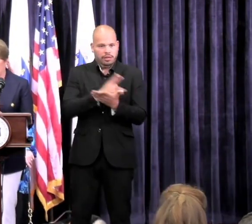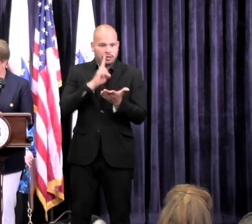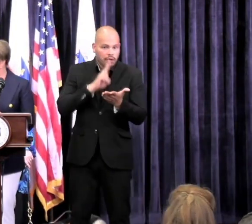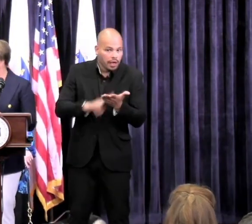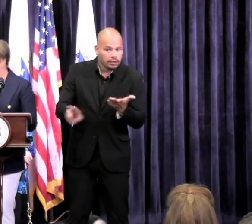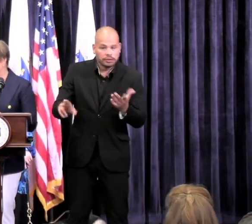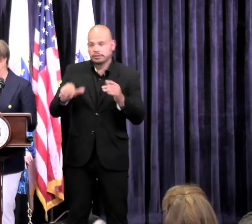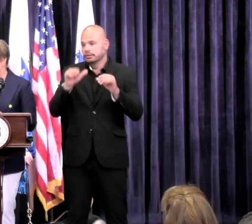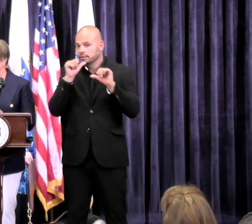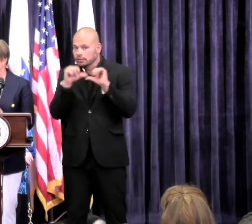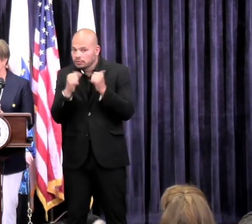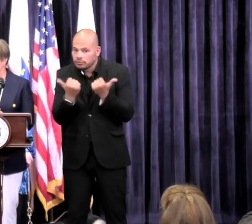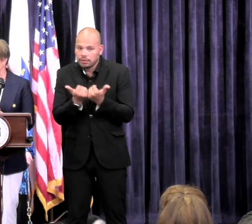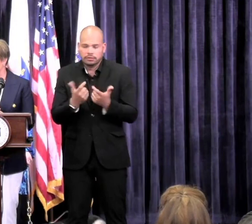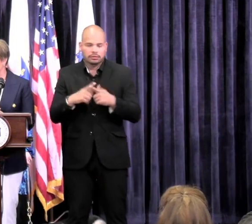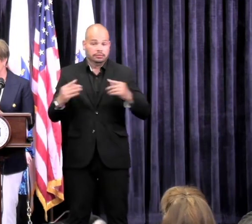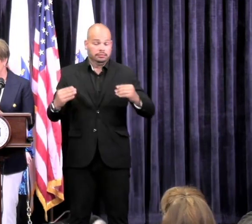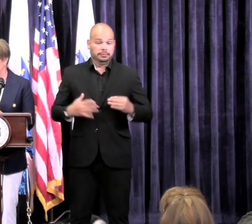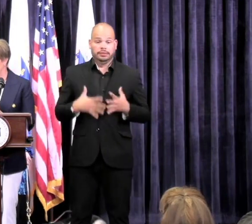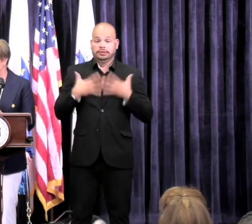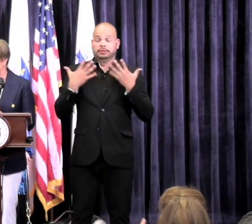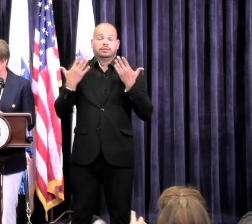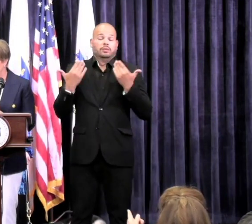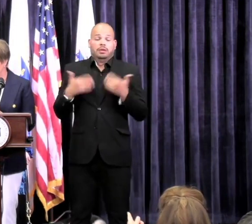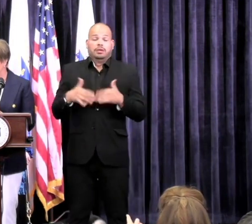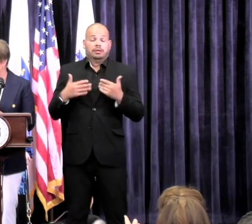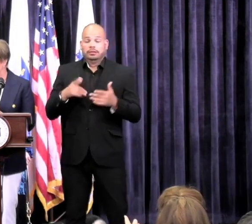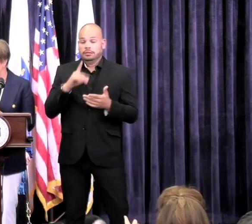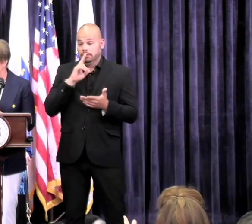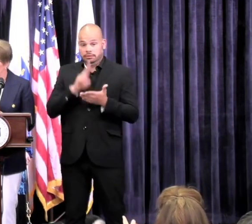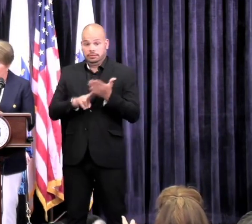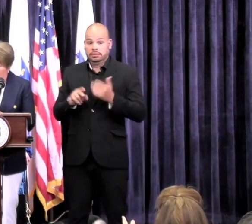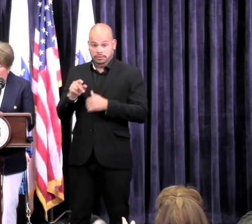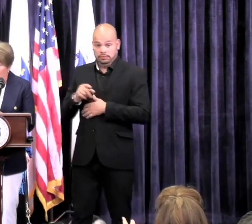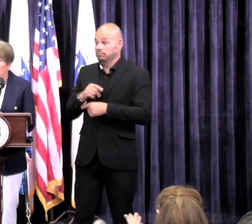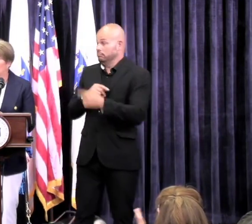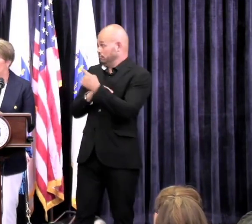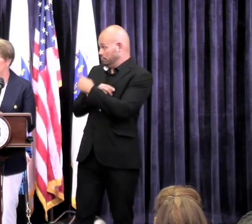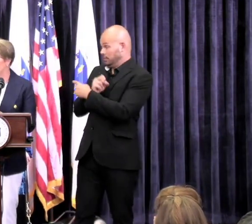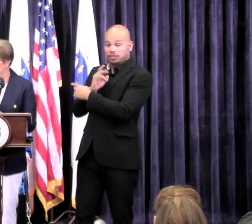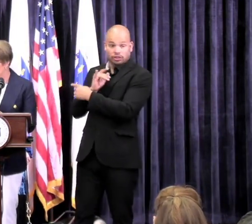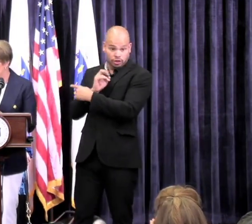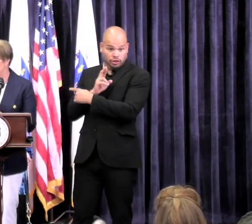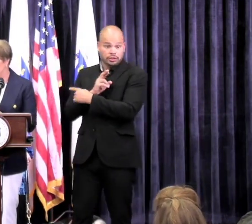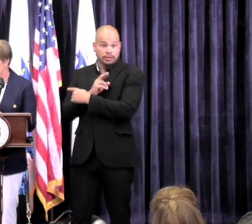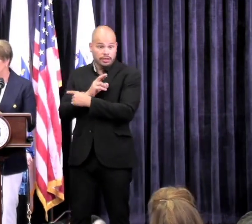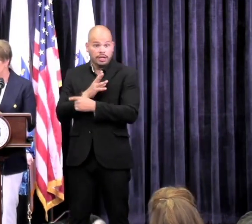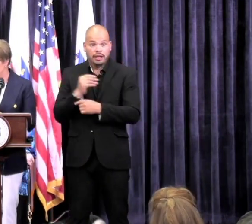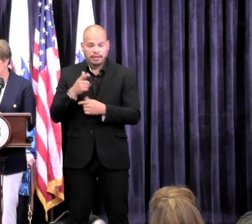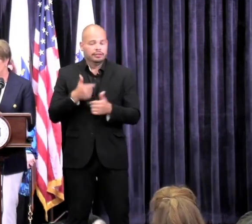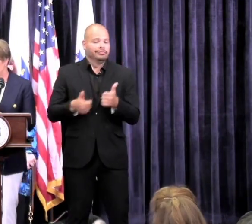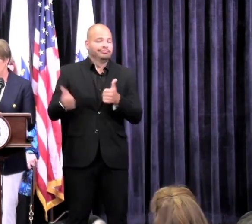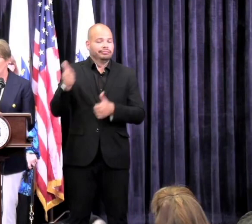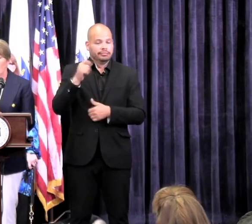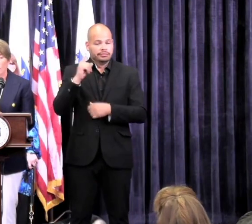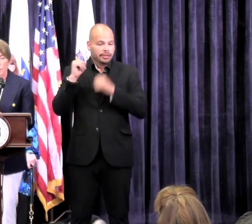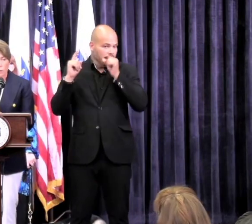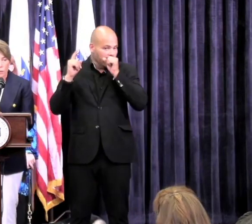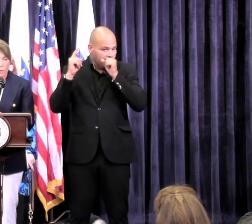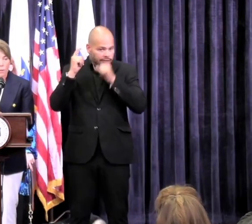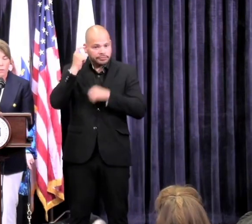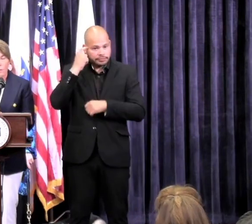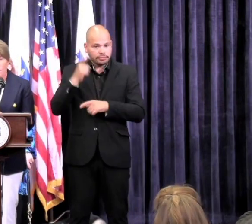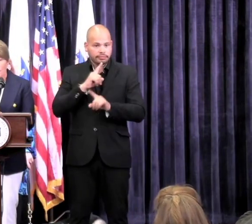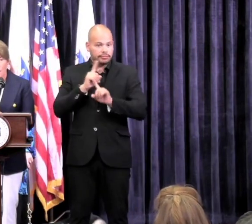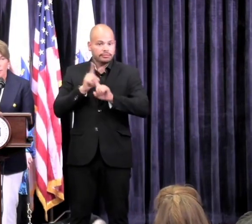uh you know inspired by that secretary Snyder developed the idea that we should have an executive order to do what we need to do when it comes to making sure